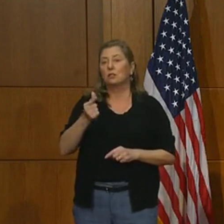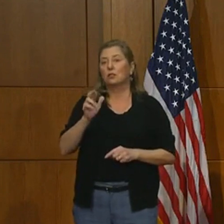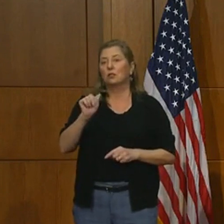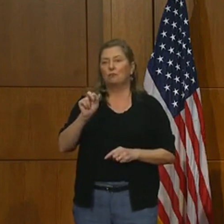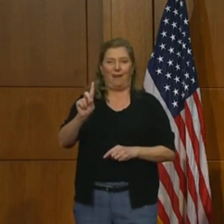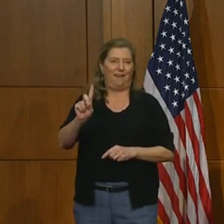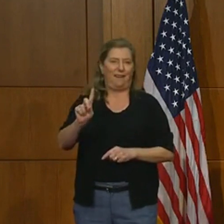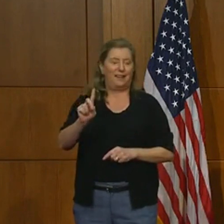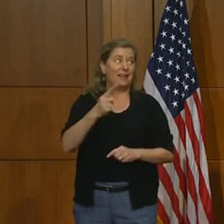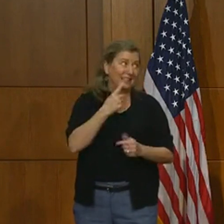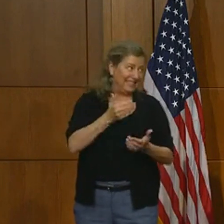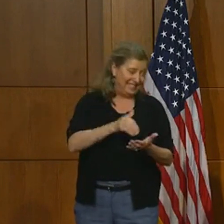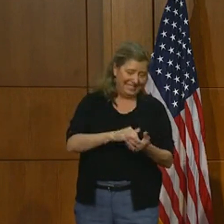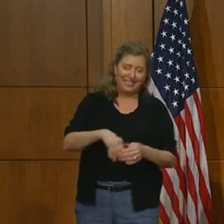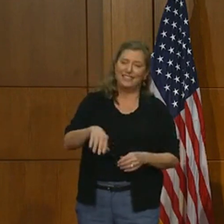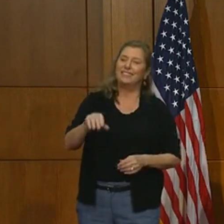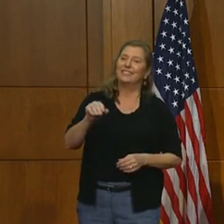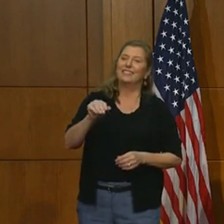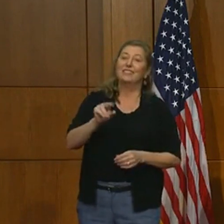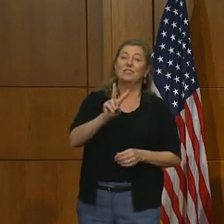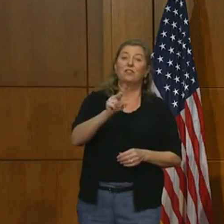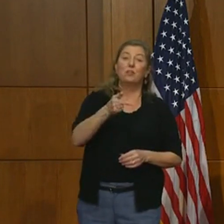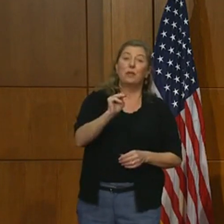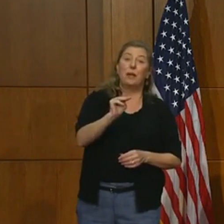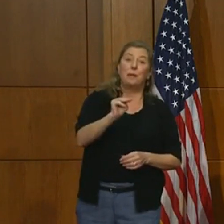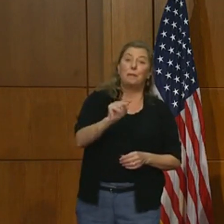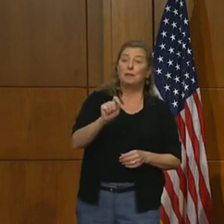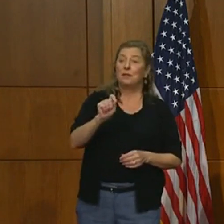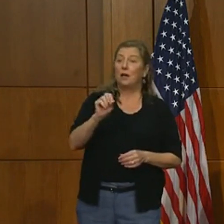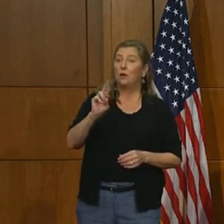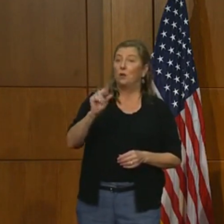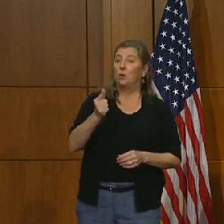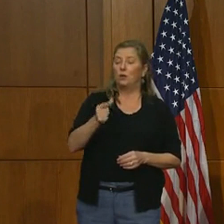vpm.org/grad. I'll repeat that again,